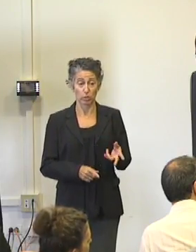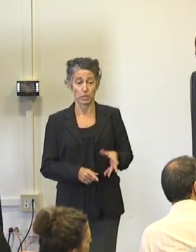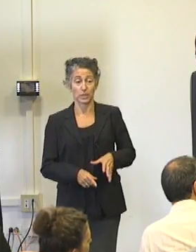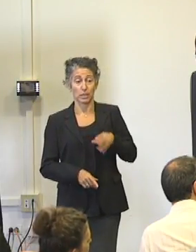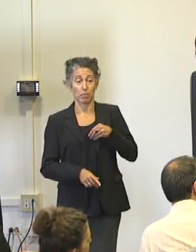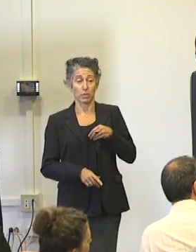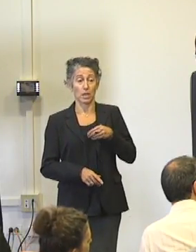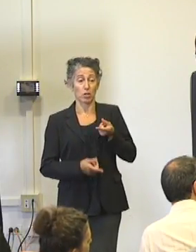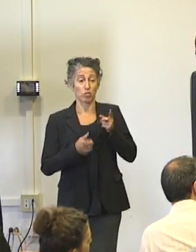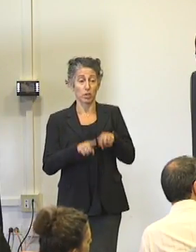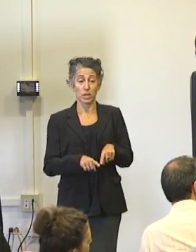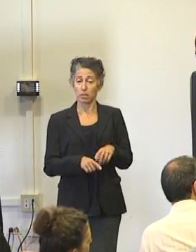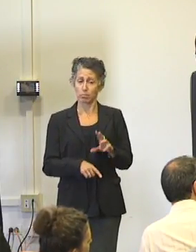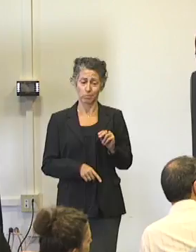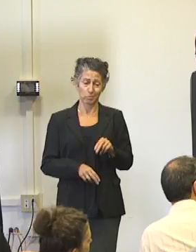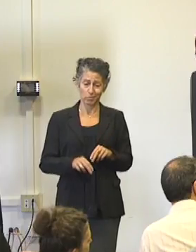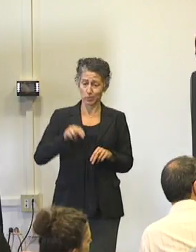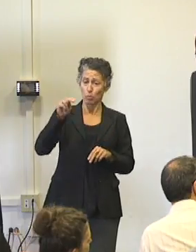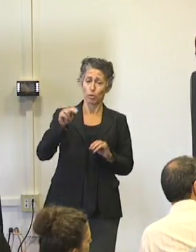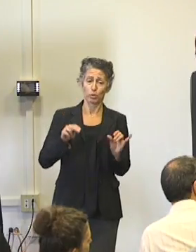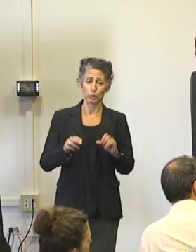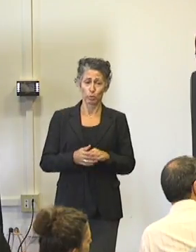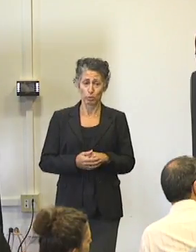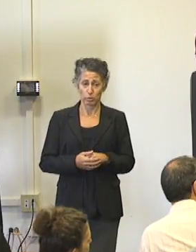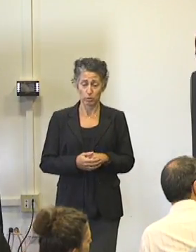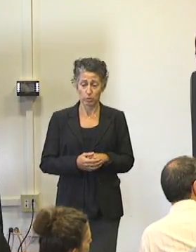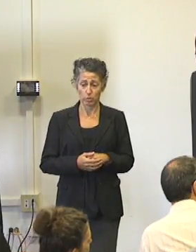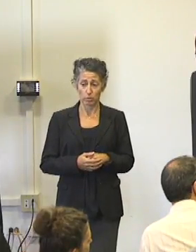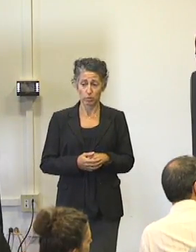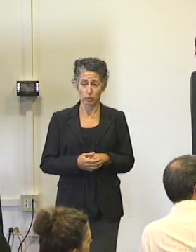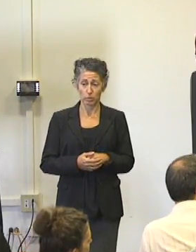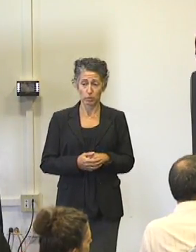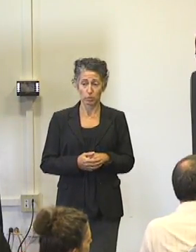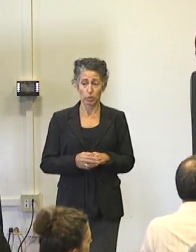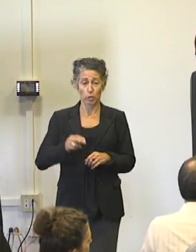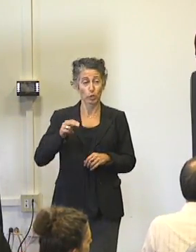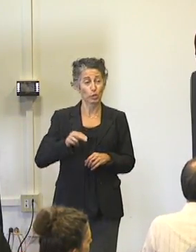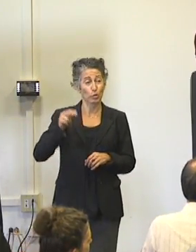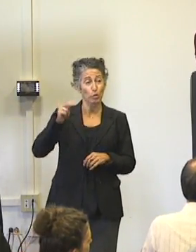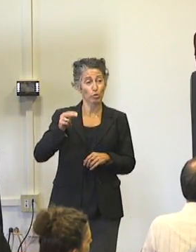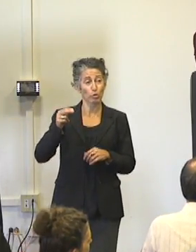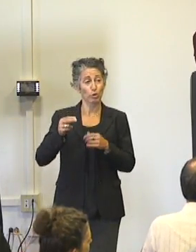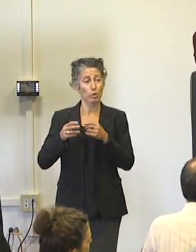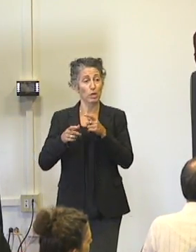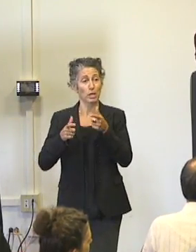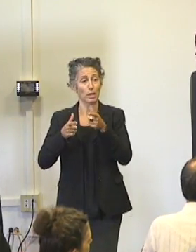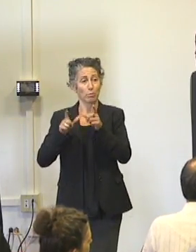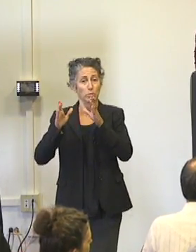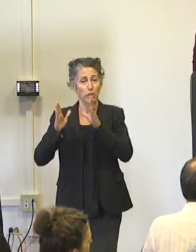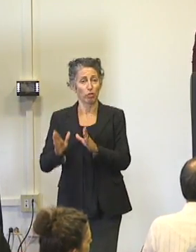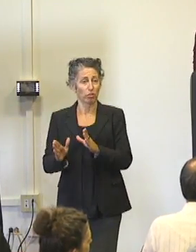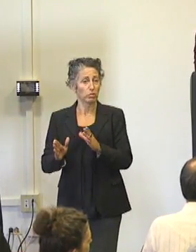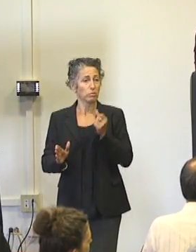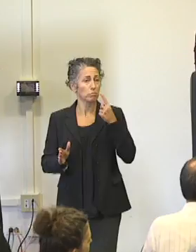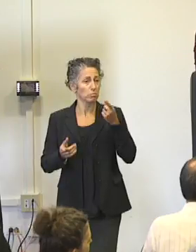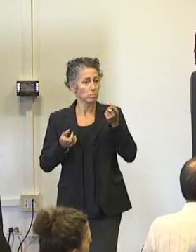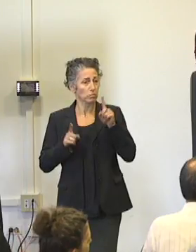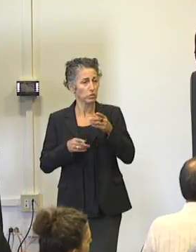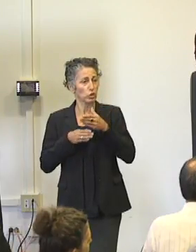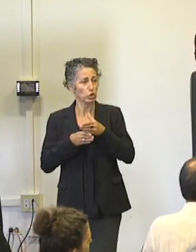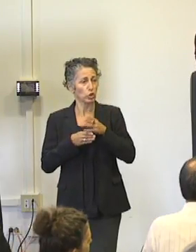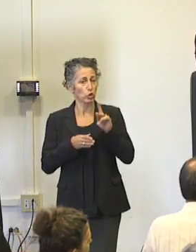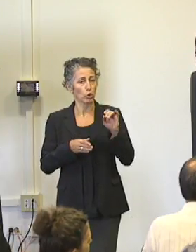because these ideas were so familiar and they'd grown up with them. But the Northern libertarians shared much of this, and Coke too. He started a